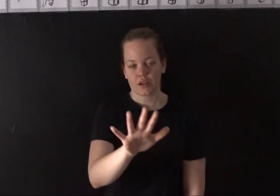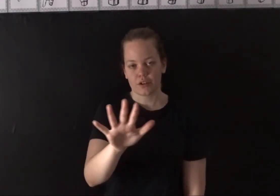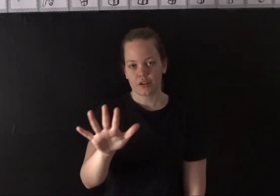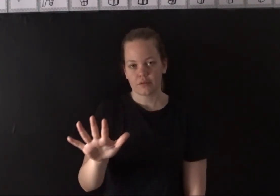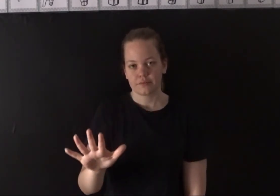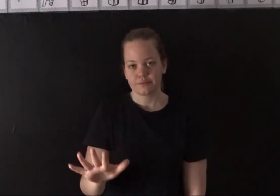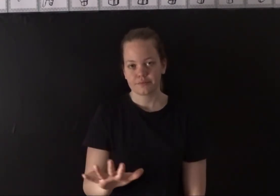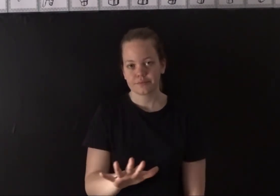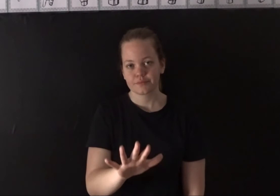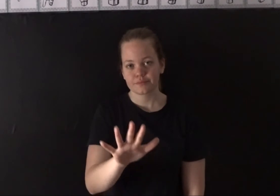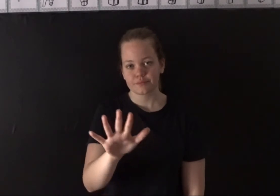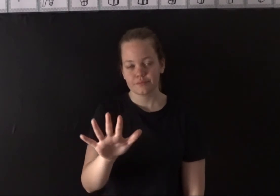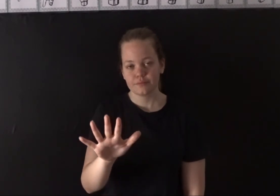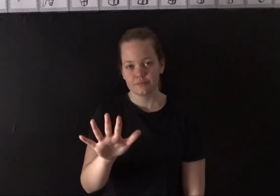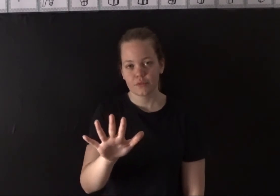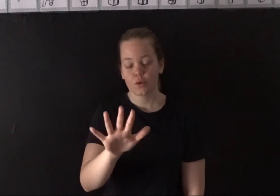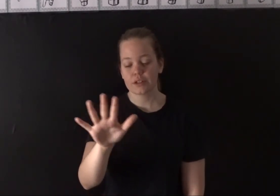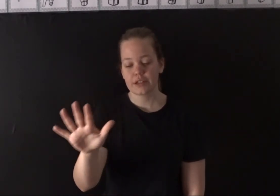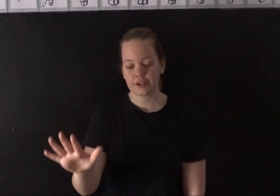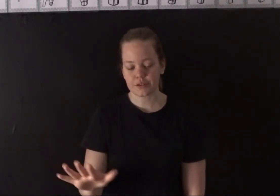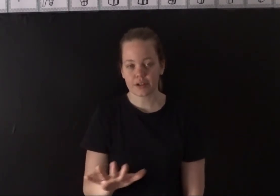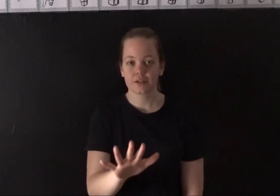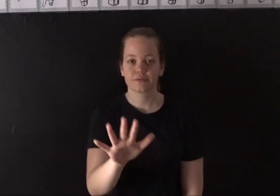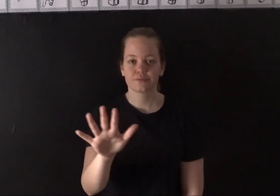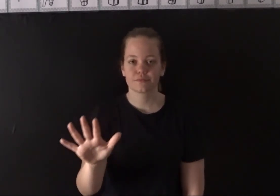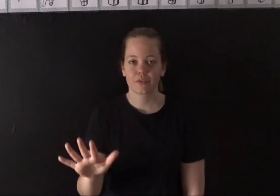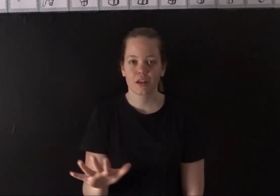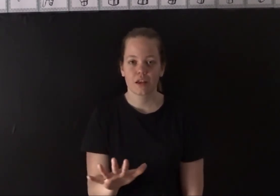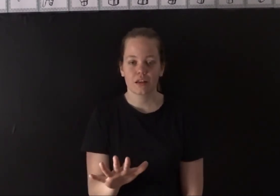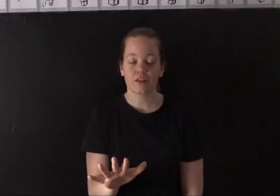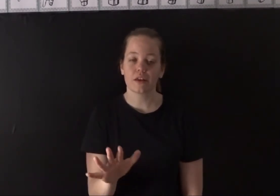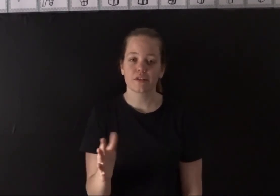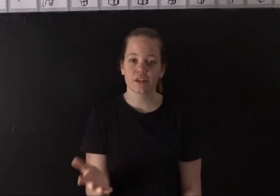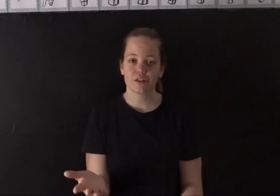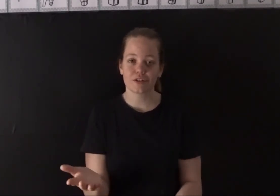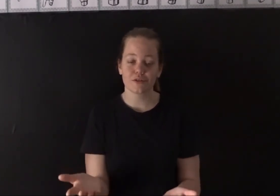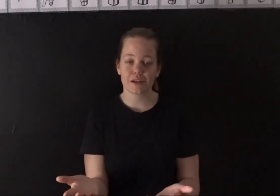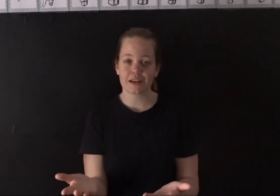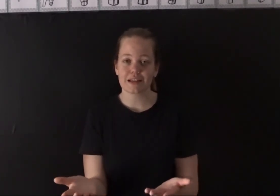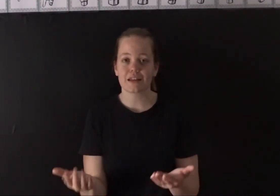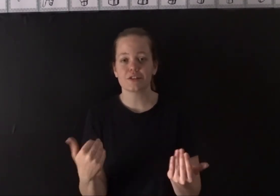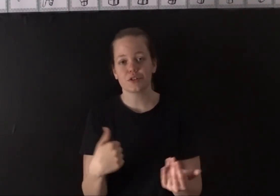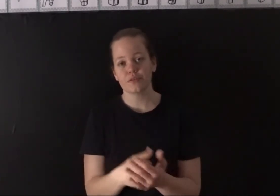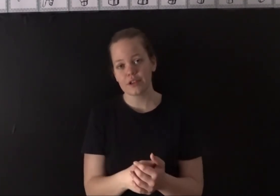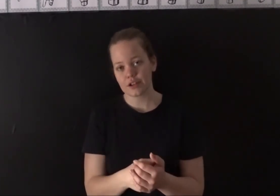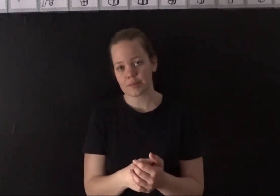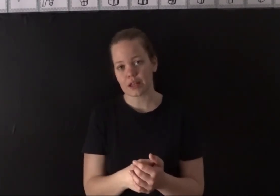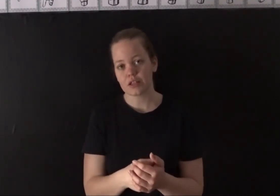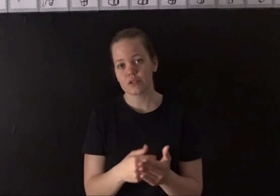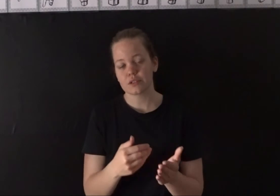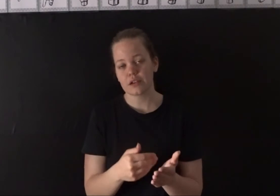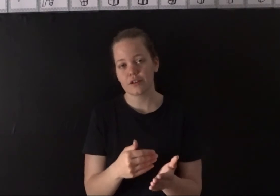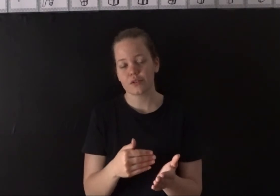Area. Or territory. Now the other thing you could do, like I said, is you could finger spell it. So territory